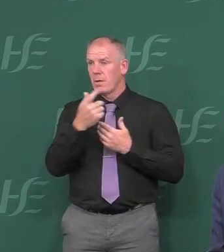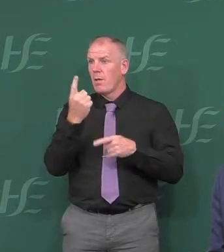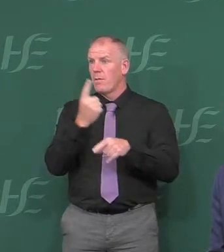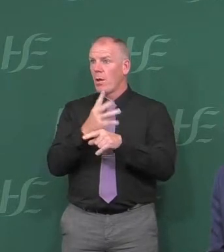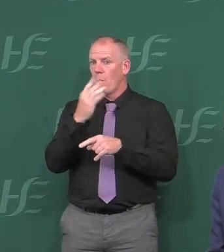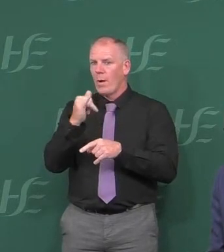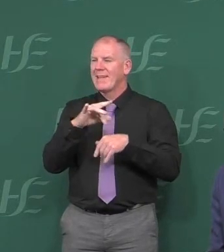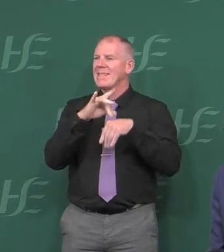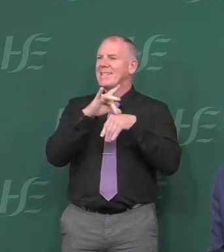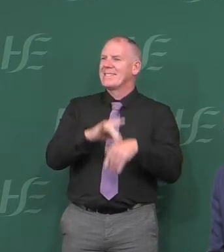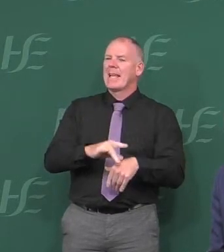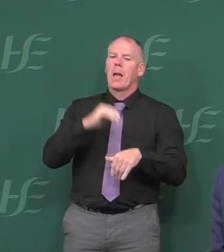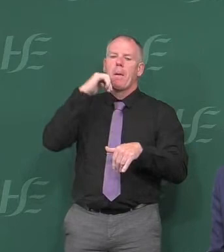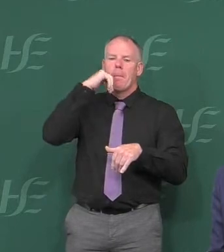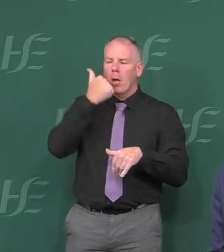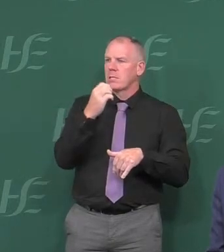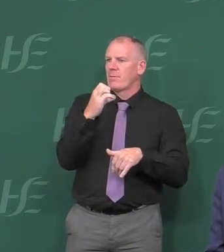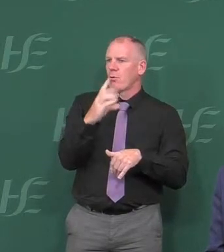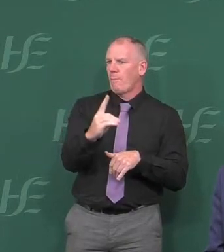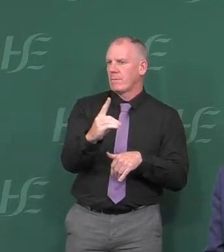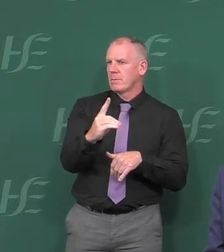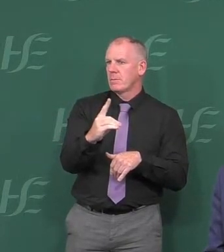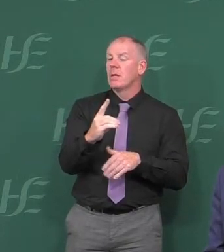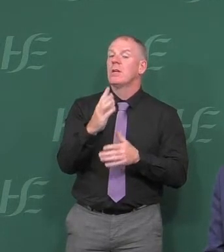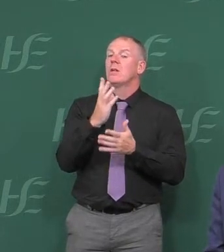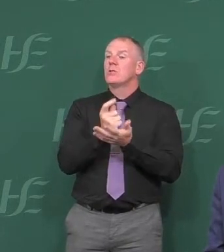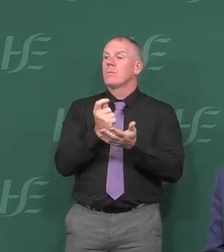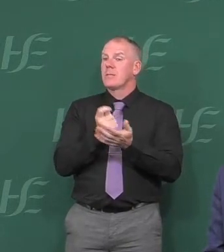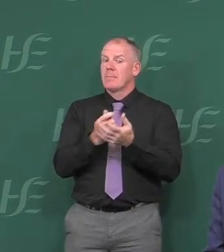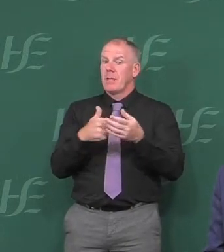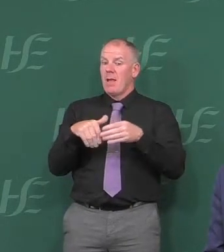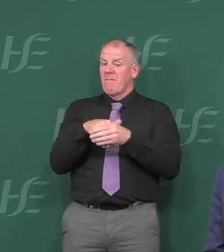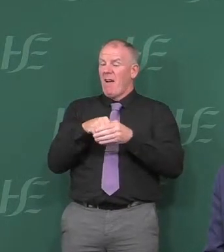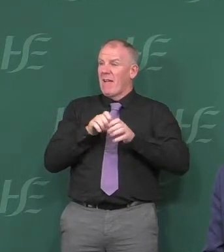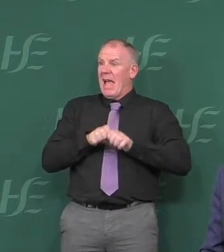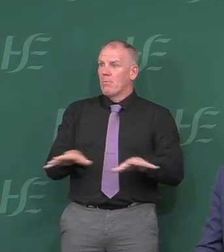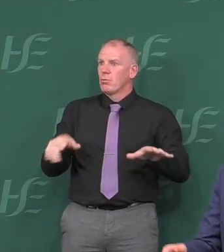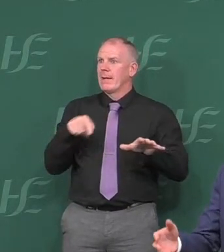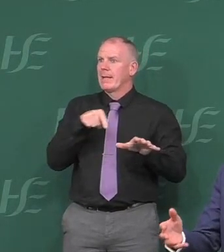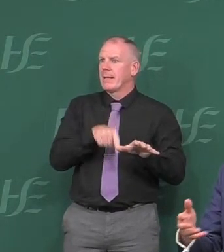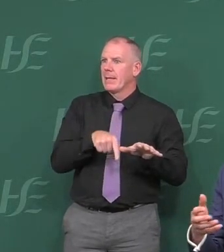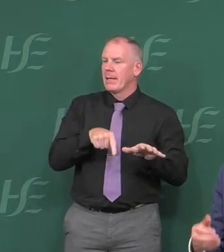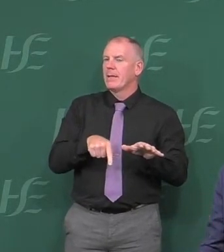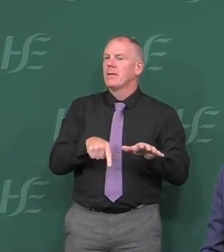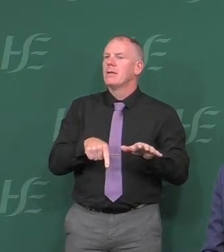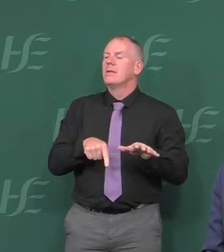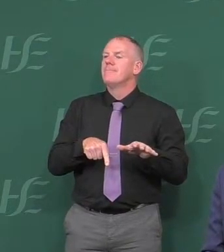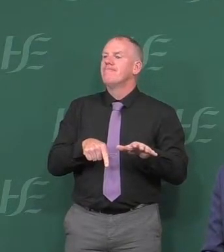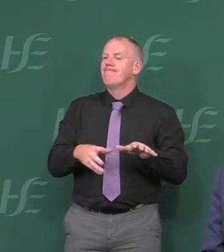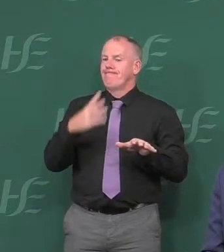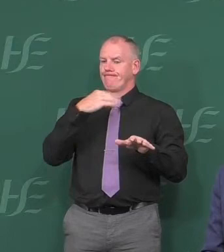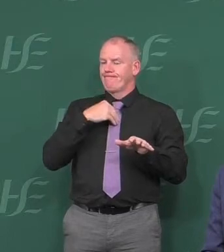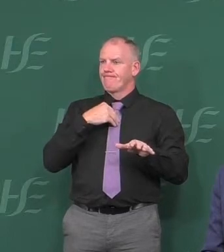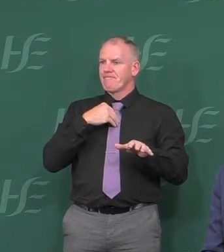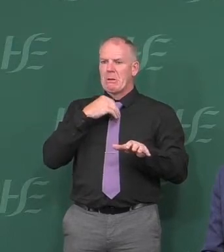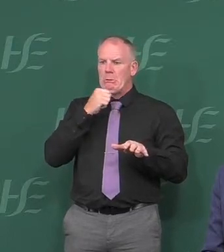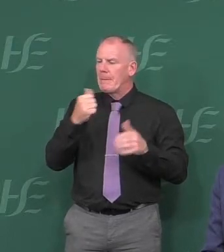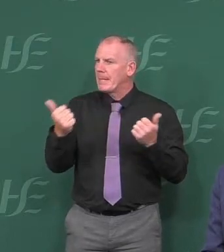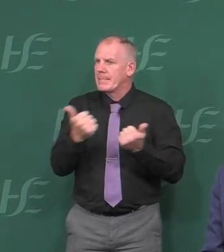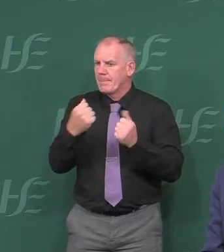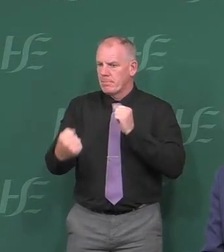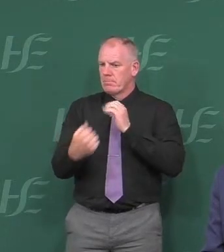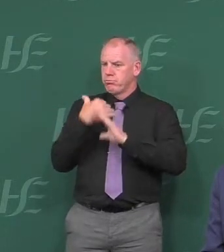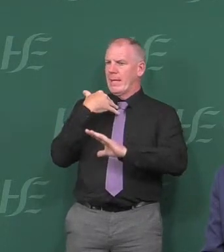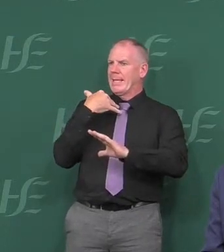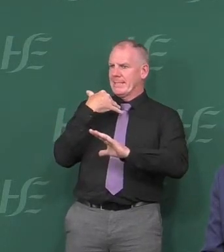because they're sick with COVID. In some cases, there are outbreaks, and in those outbreaks, people have been picked up who either didn't have symptoms or had